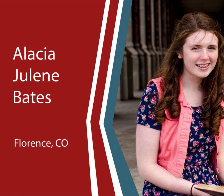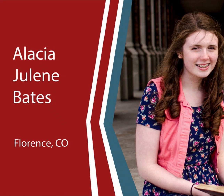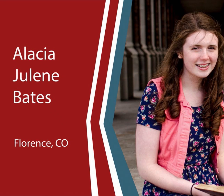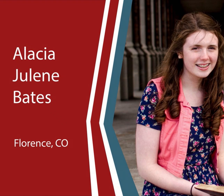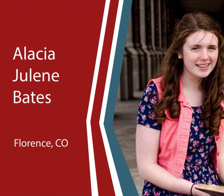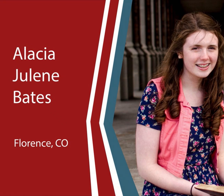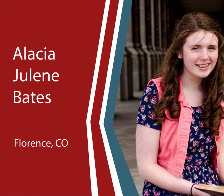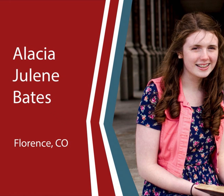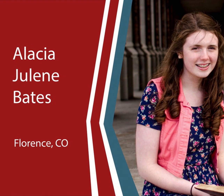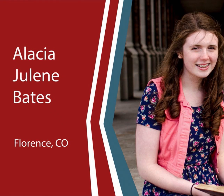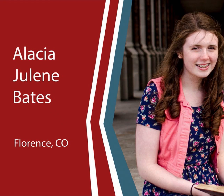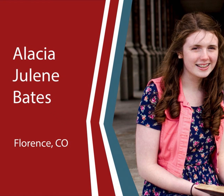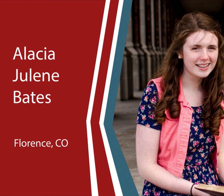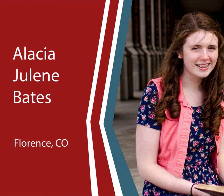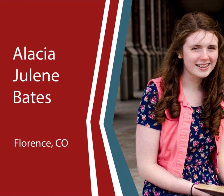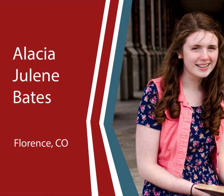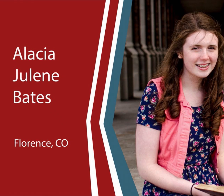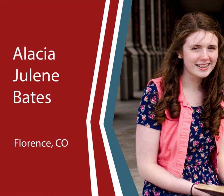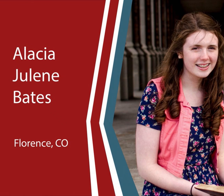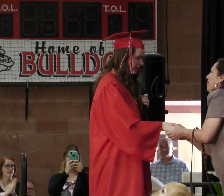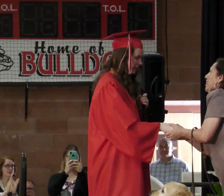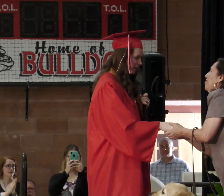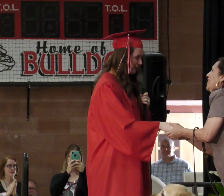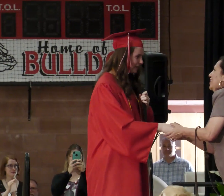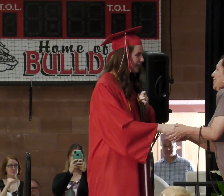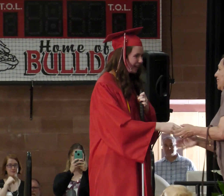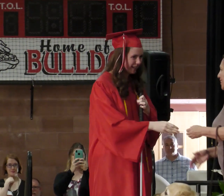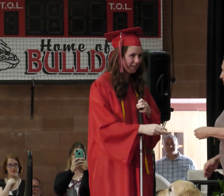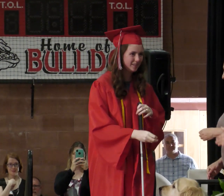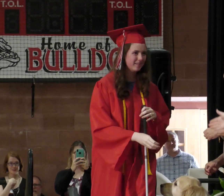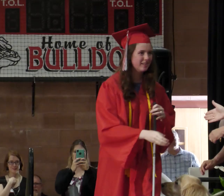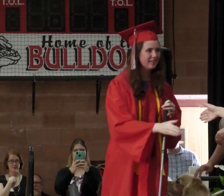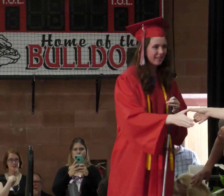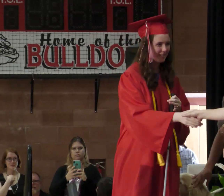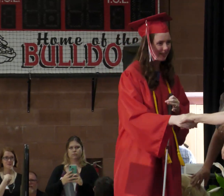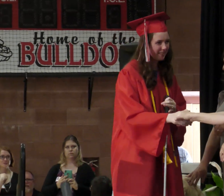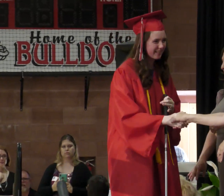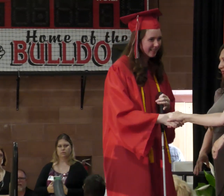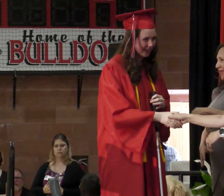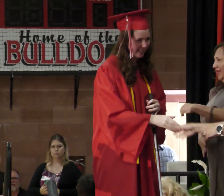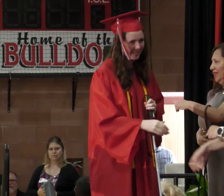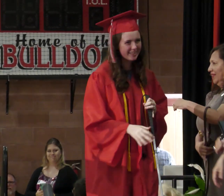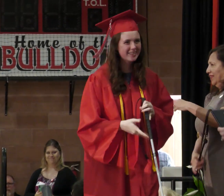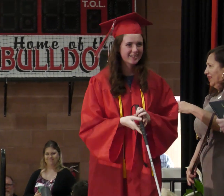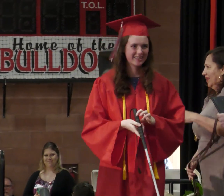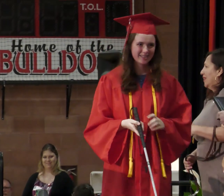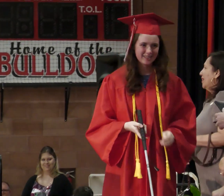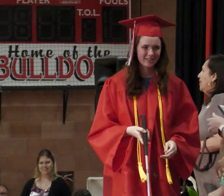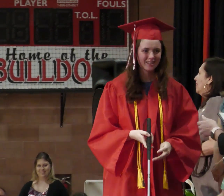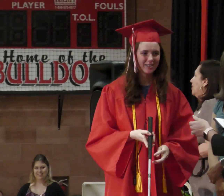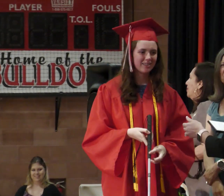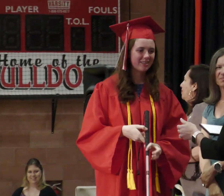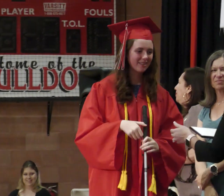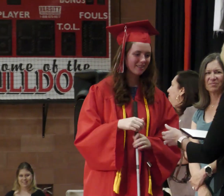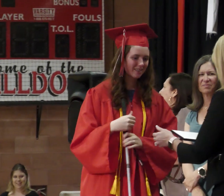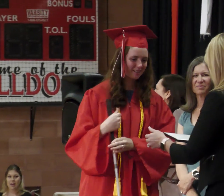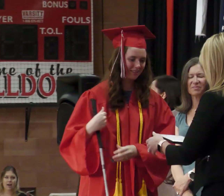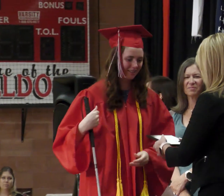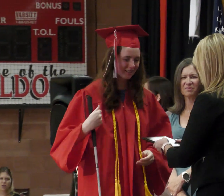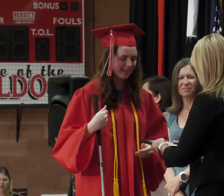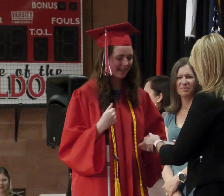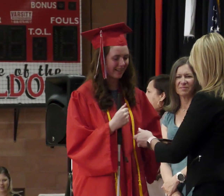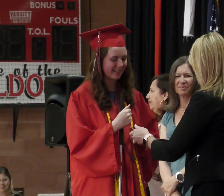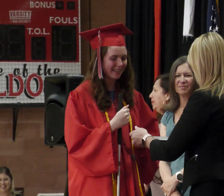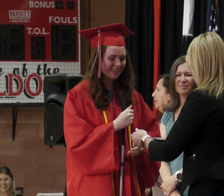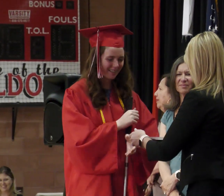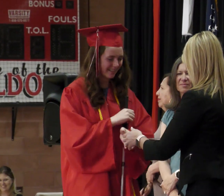Alacia's approaching The stage She's shaking the hand Of Yolanda Miss Michelle Receiving her diploma